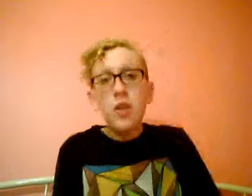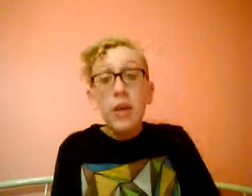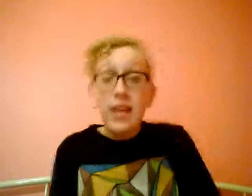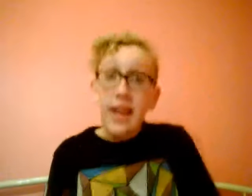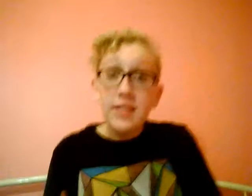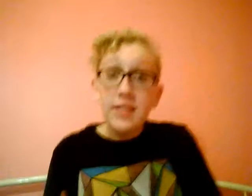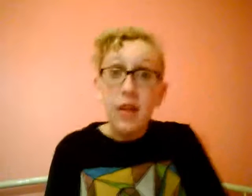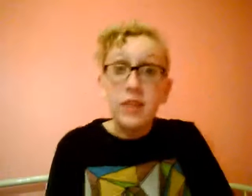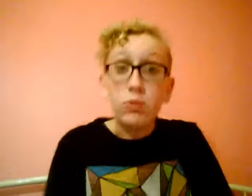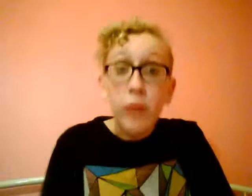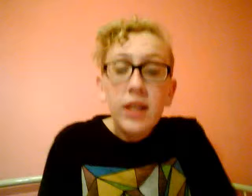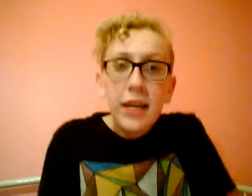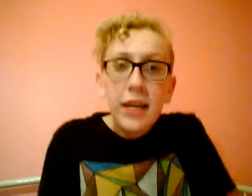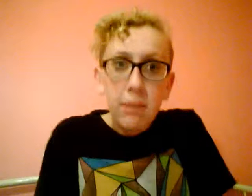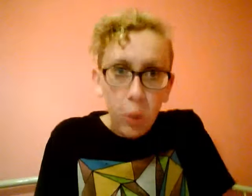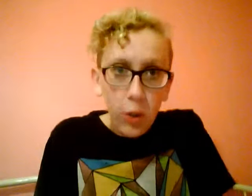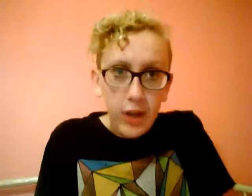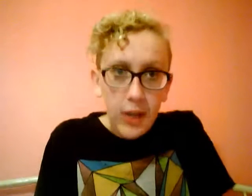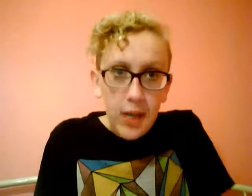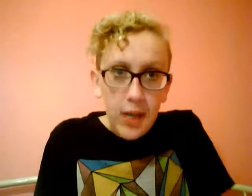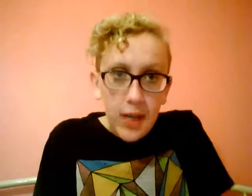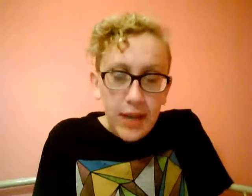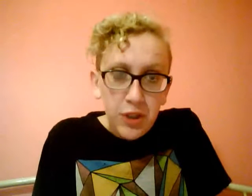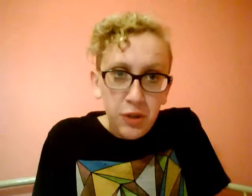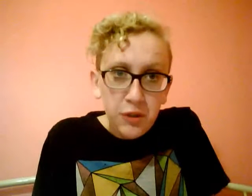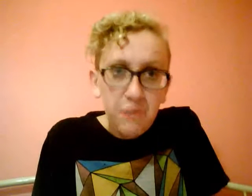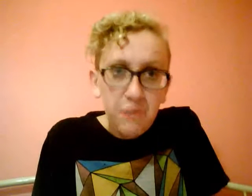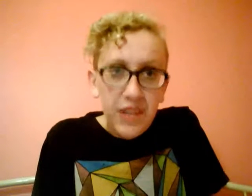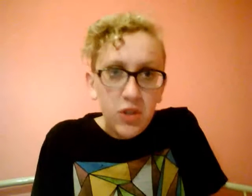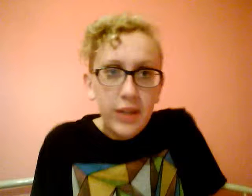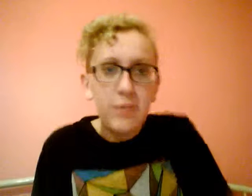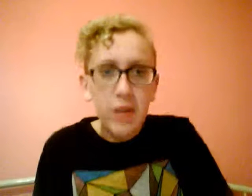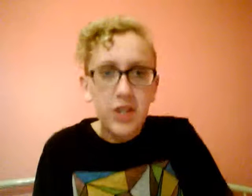So in ASL, it's really important that you use